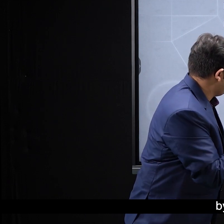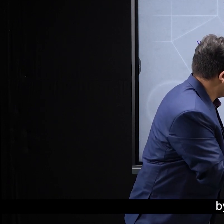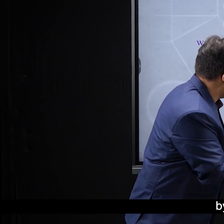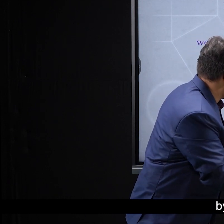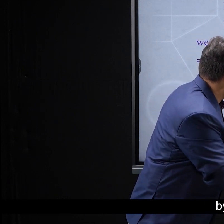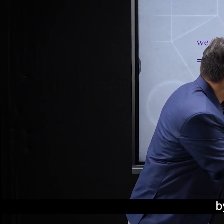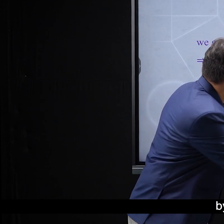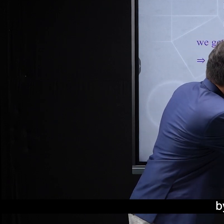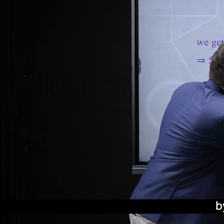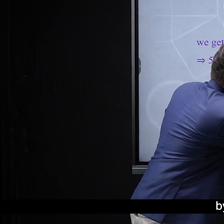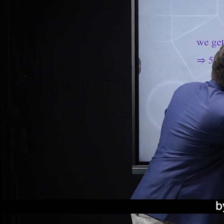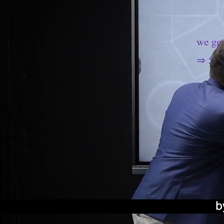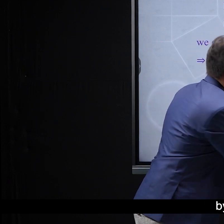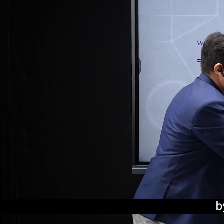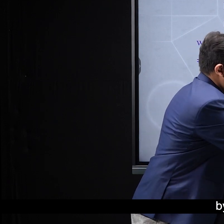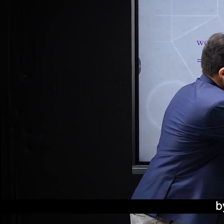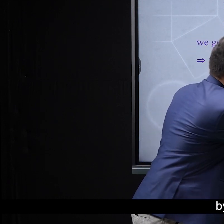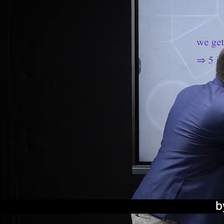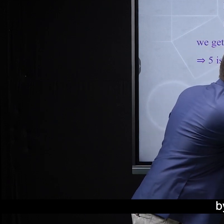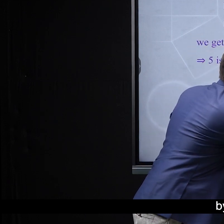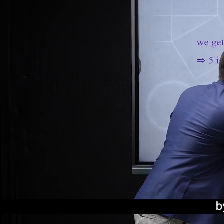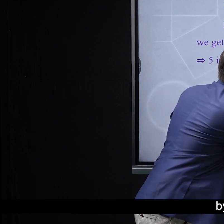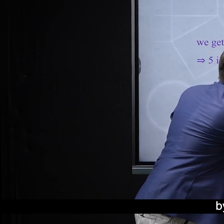we get 0.